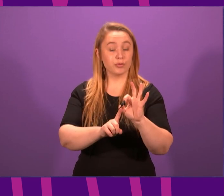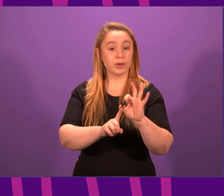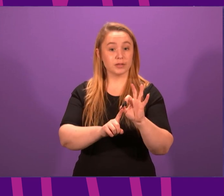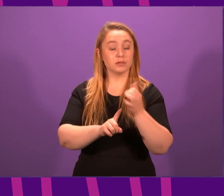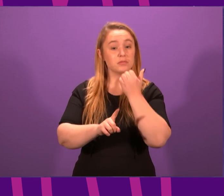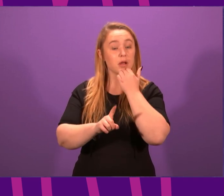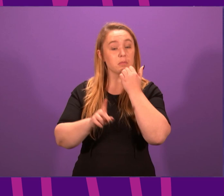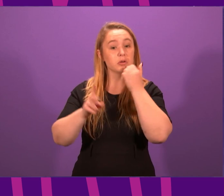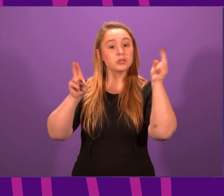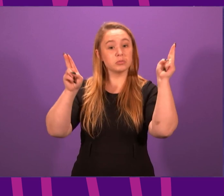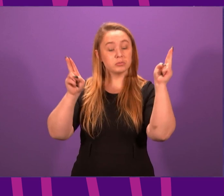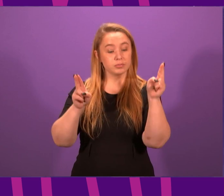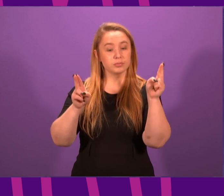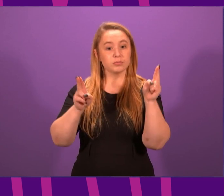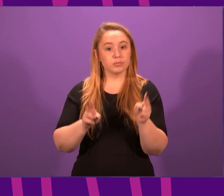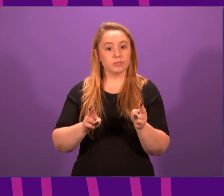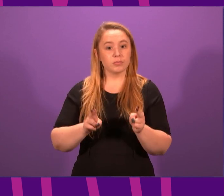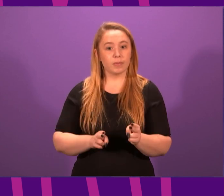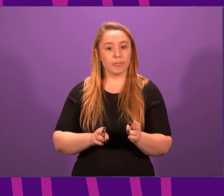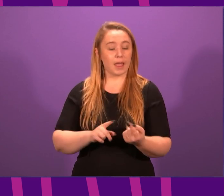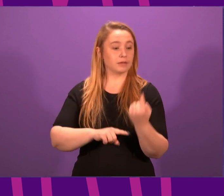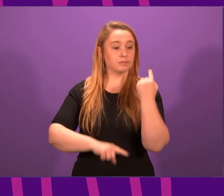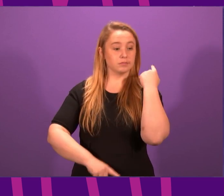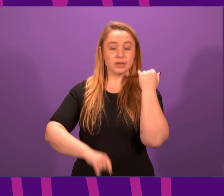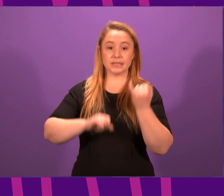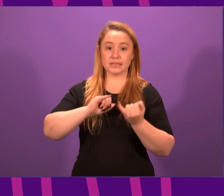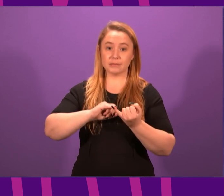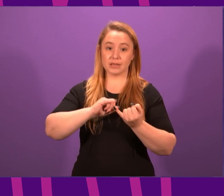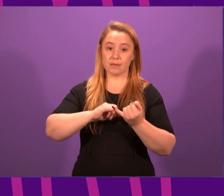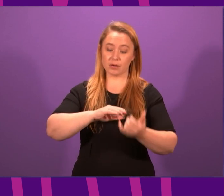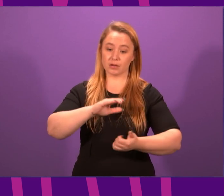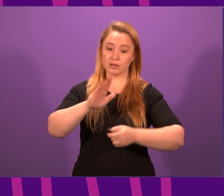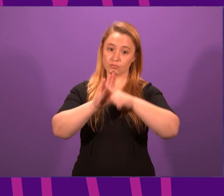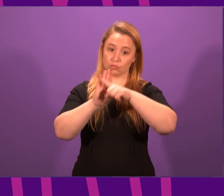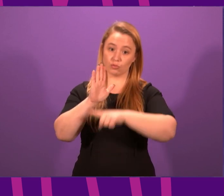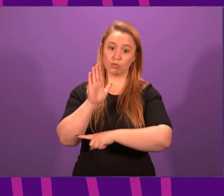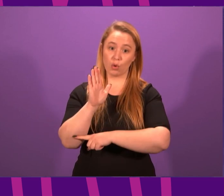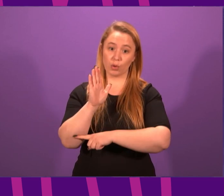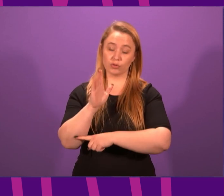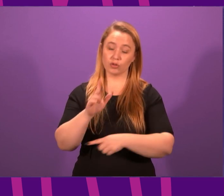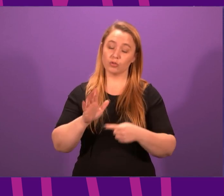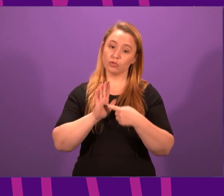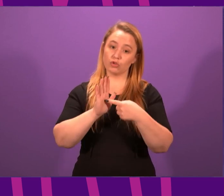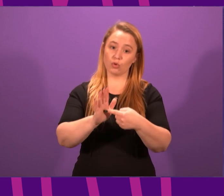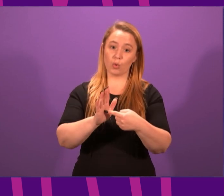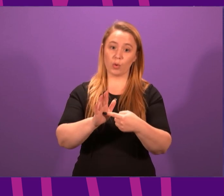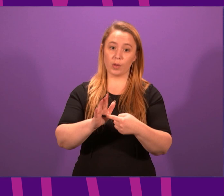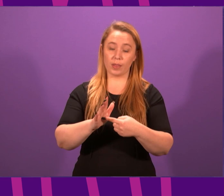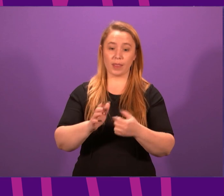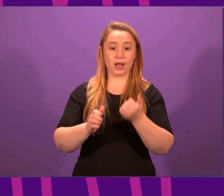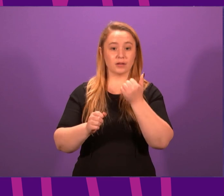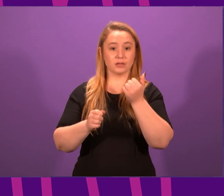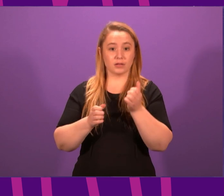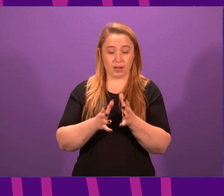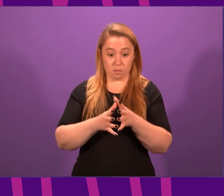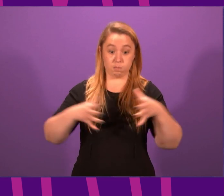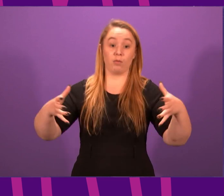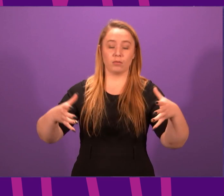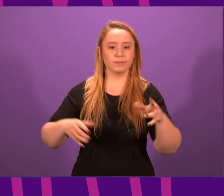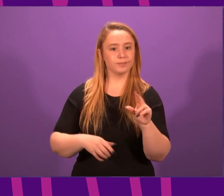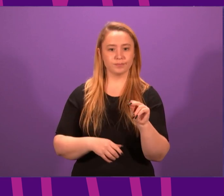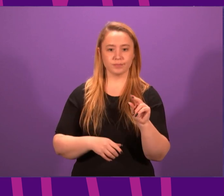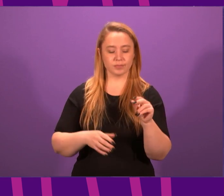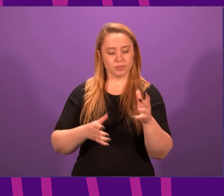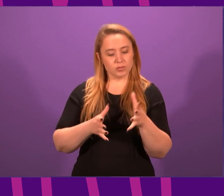intend that the steps that we introduced in September have prevented the scale of acceleration that we've seen elsewhere in